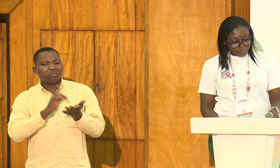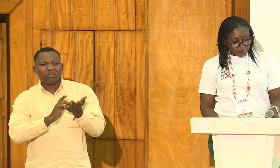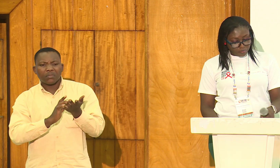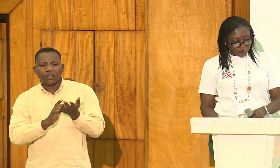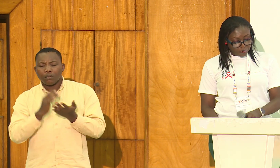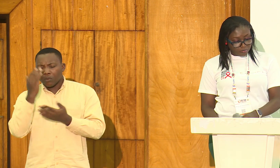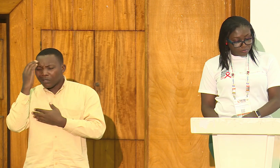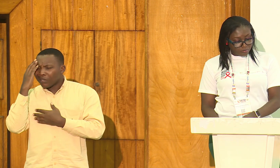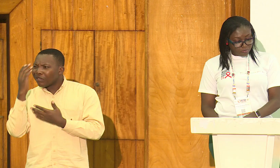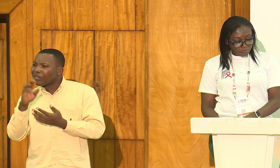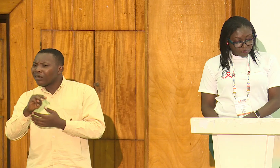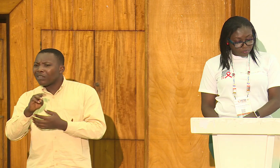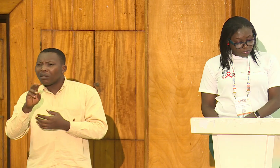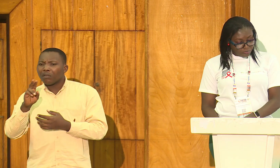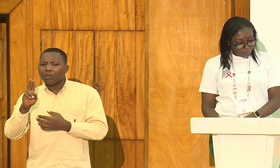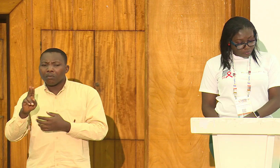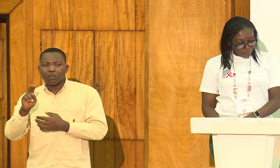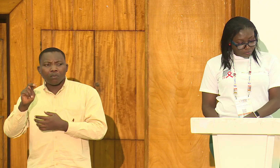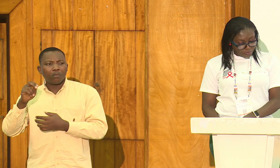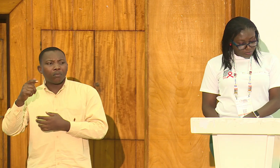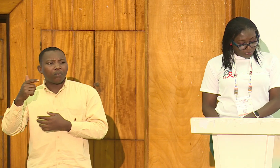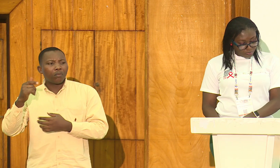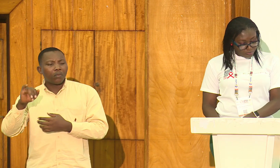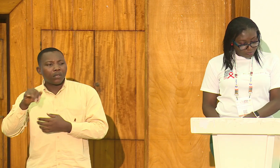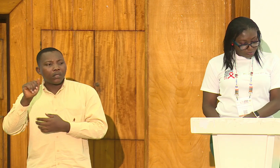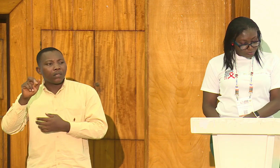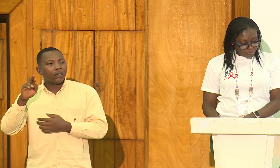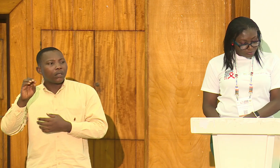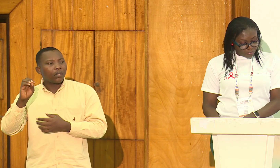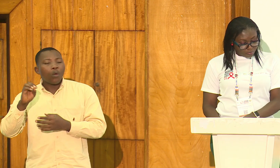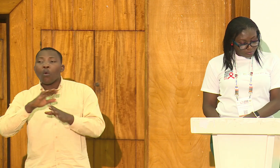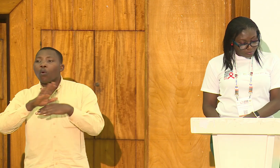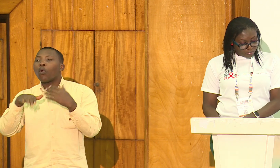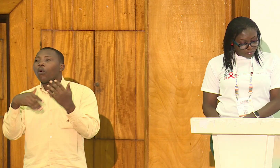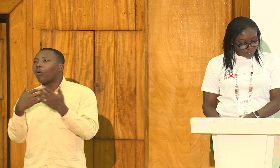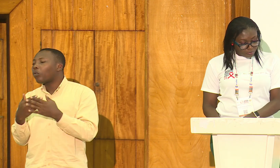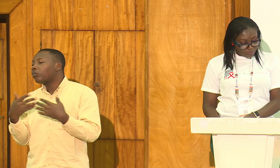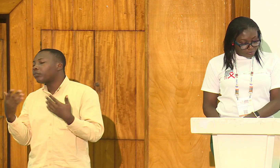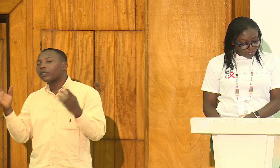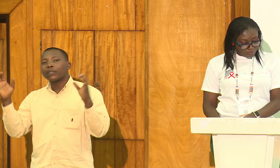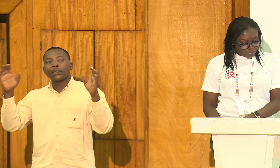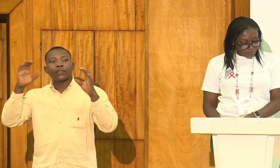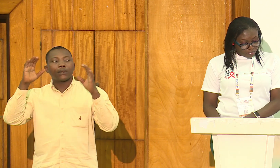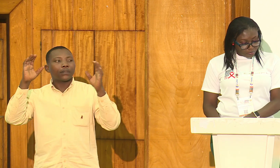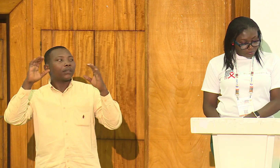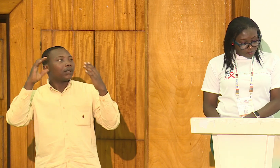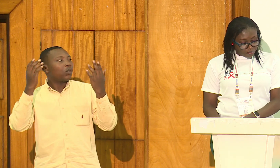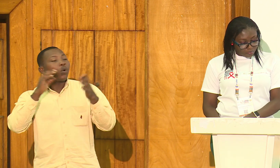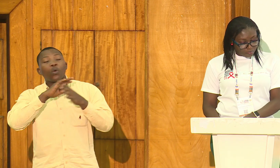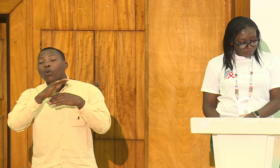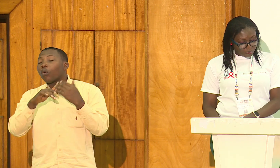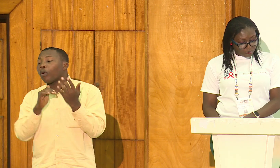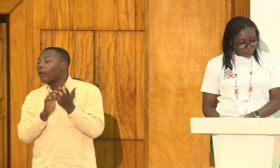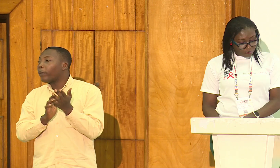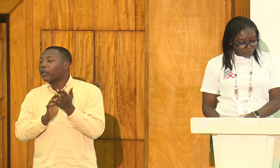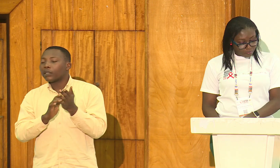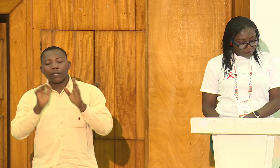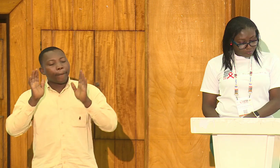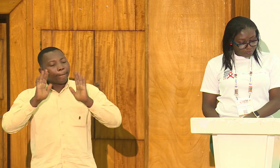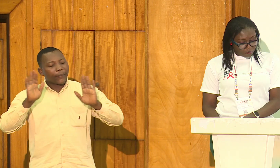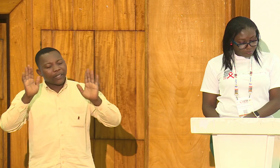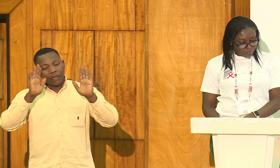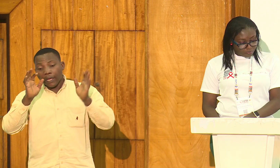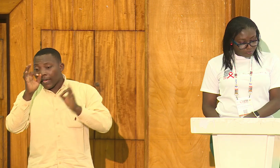Mounjaro, semaglutide, all our celebrities are getting slimmer. These drugs are amazing if they're